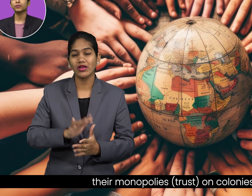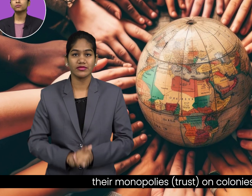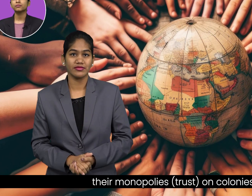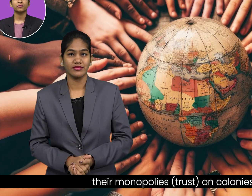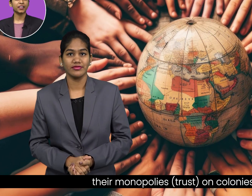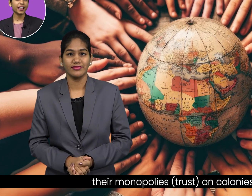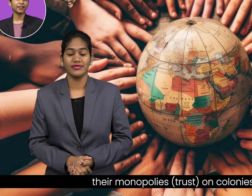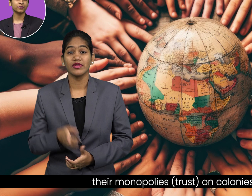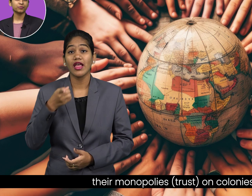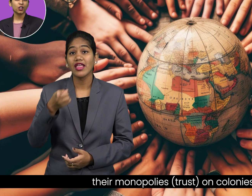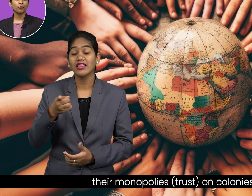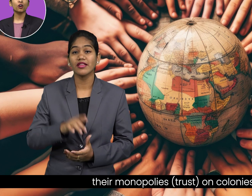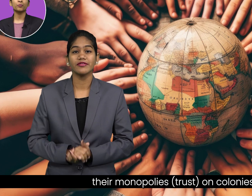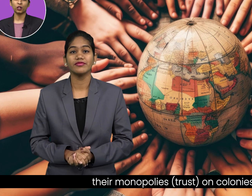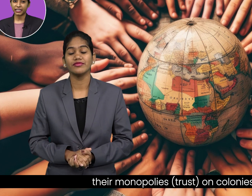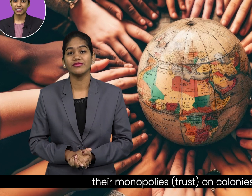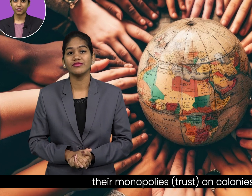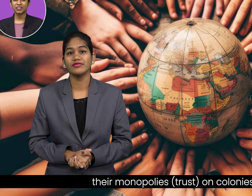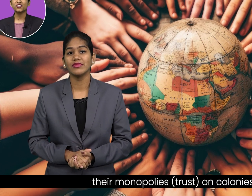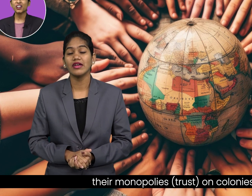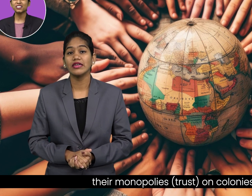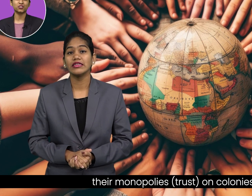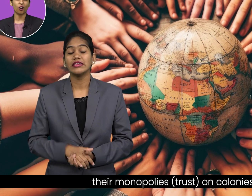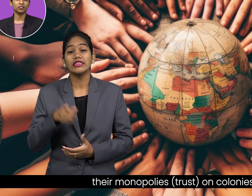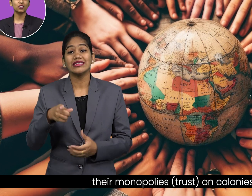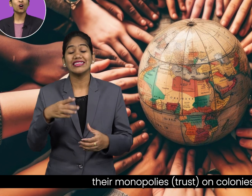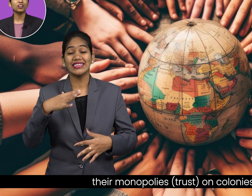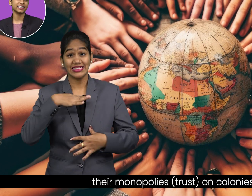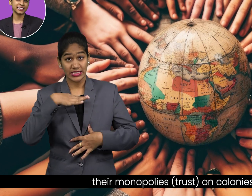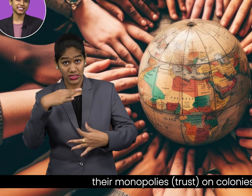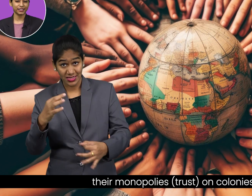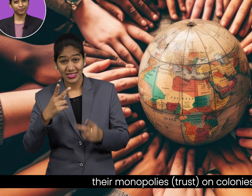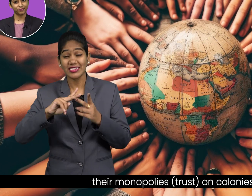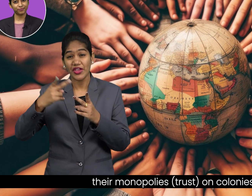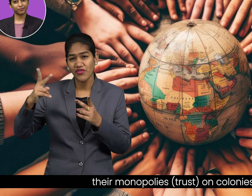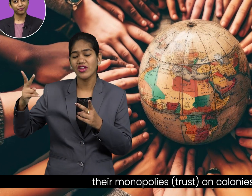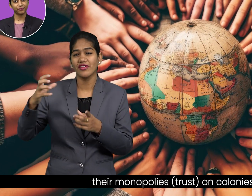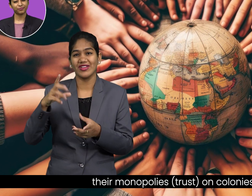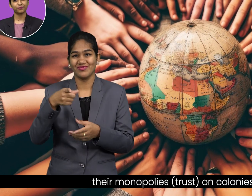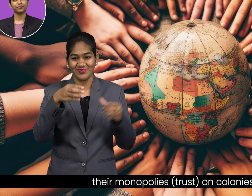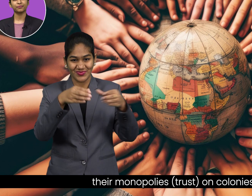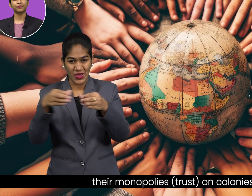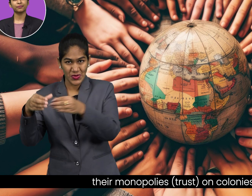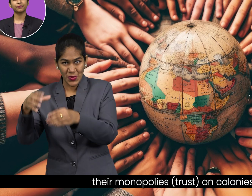up their monopolies, trust on colonies.